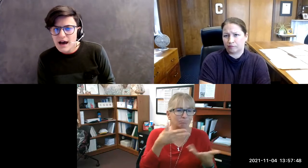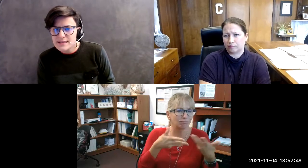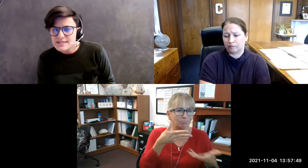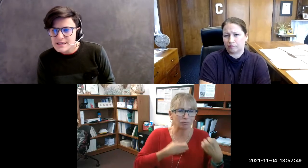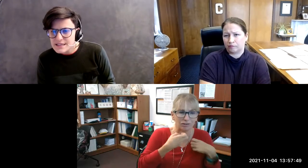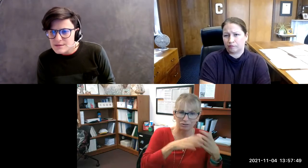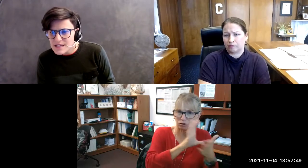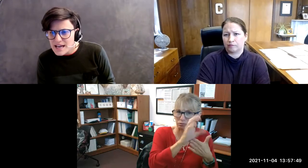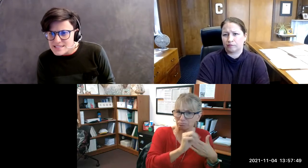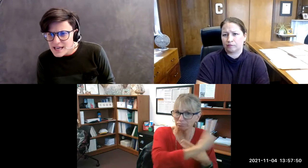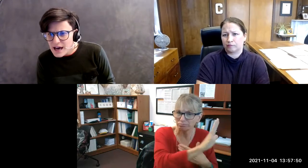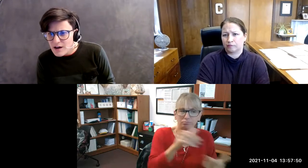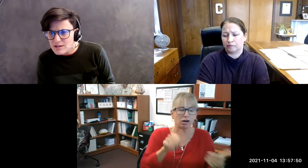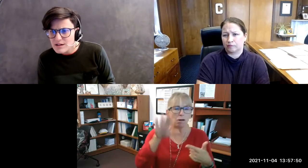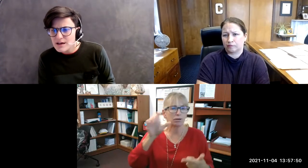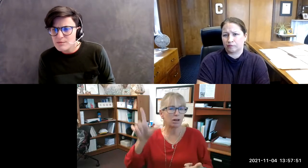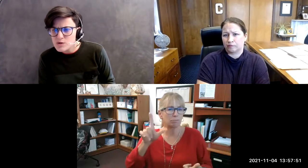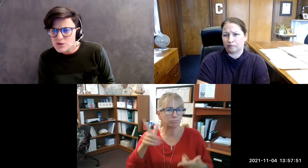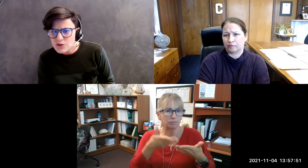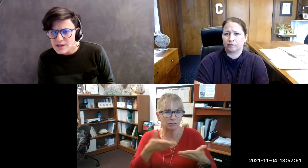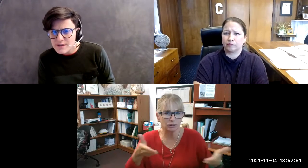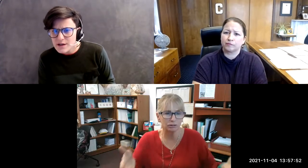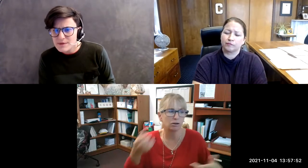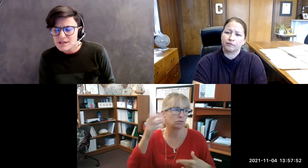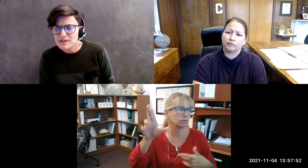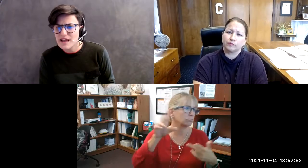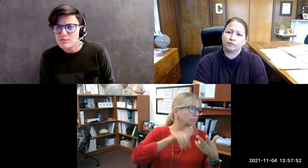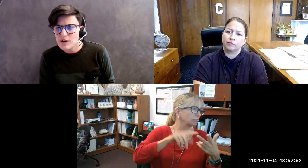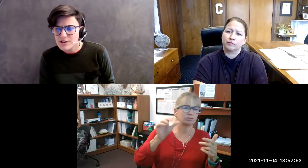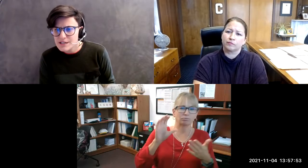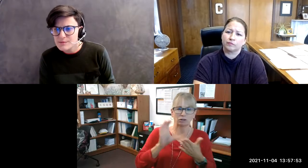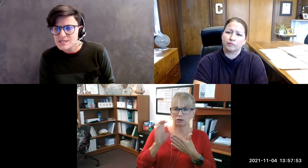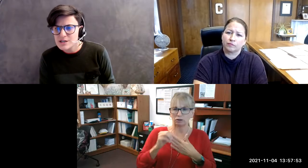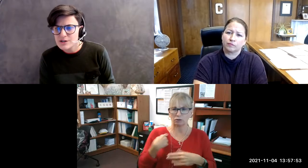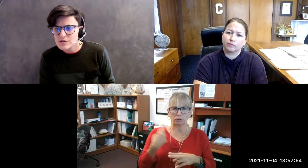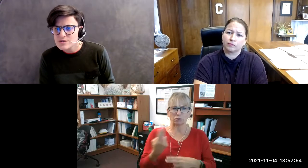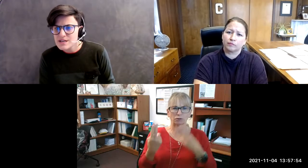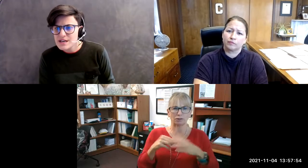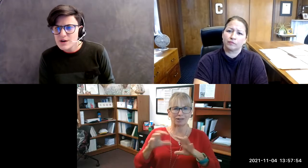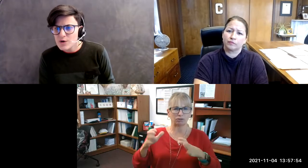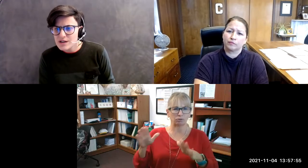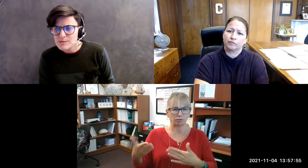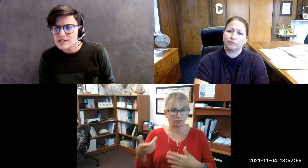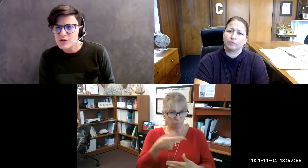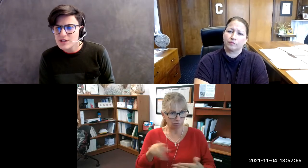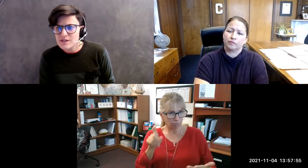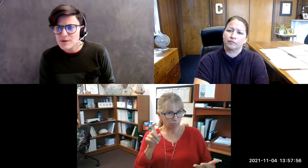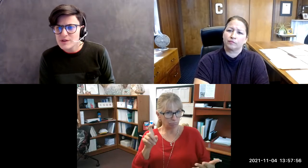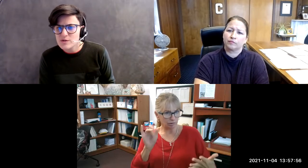let's see, it can be SEL, emotional curriculum, it can be library materials, or it could be a curriculum that we use